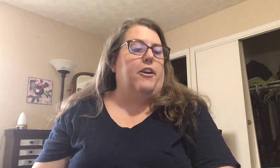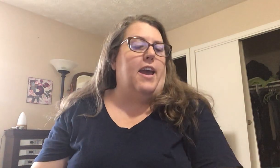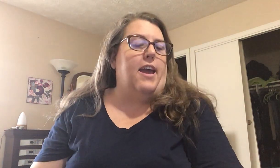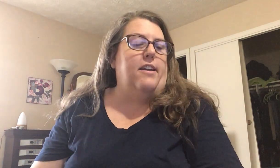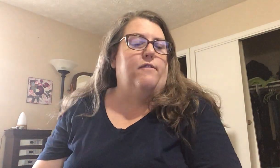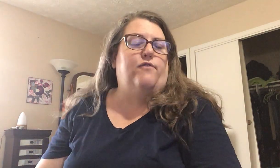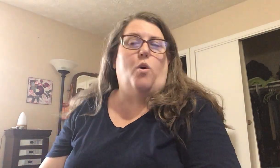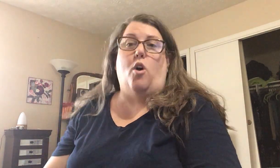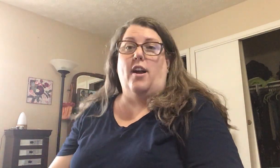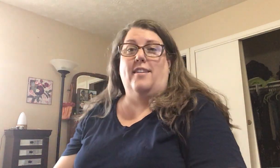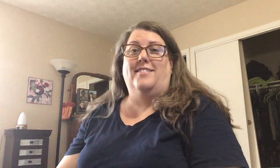Okay, 4.